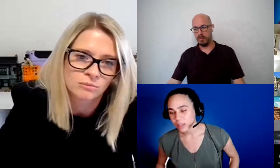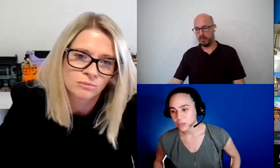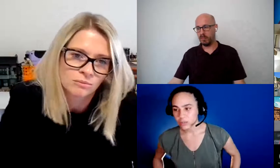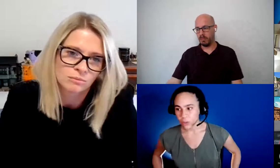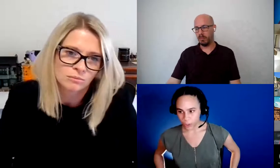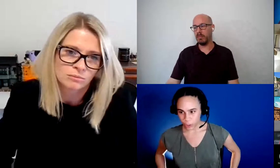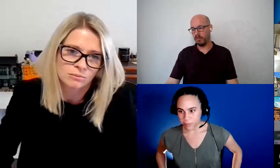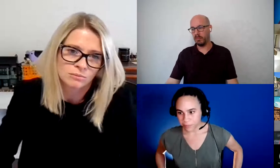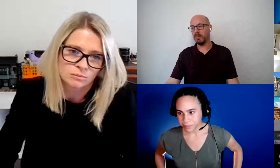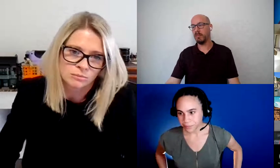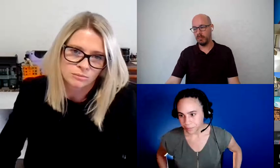inclusive culture.